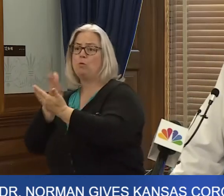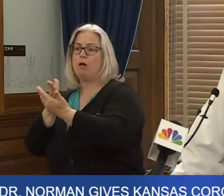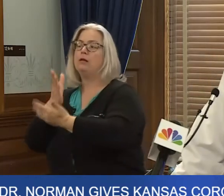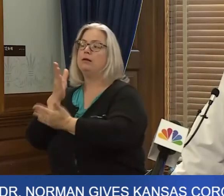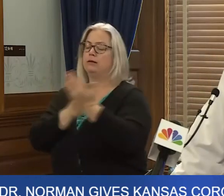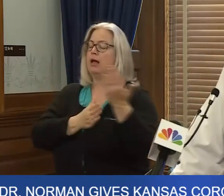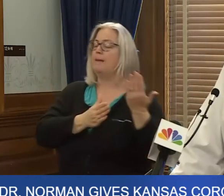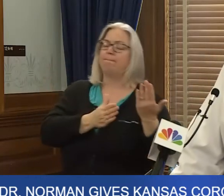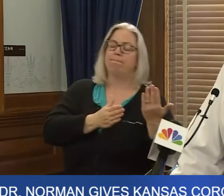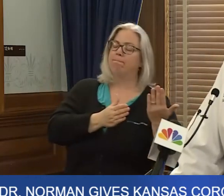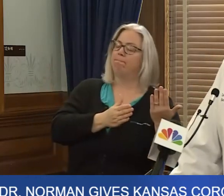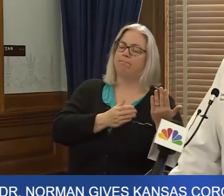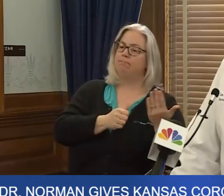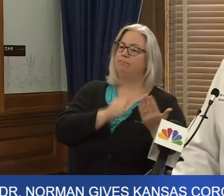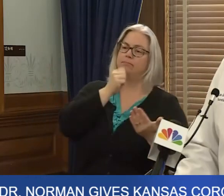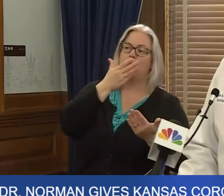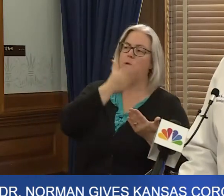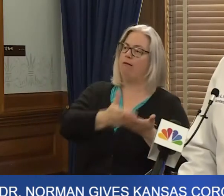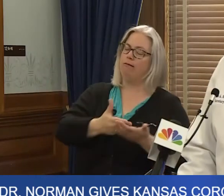very poorly.